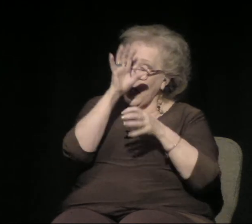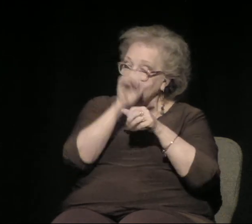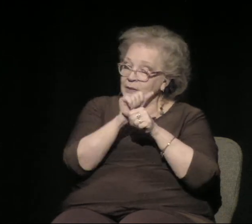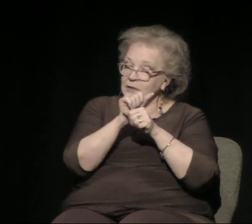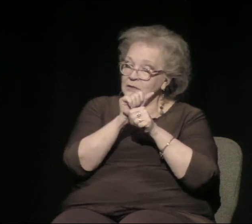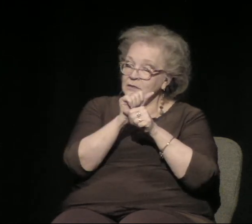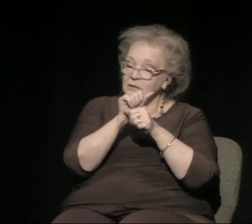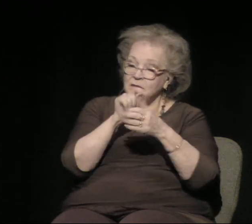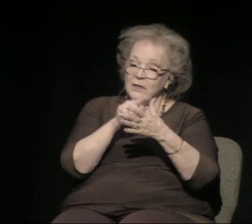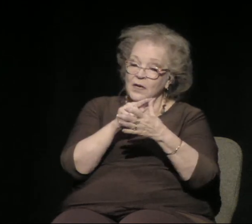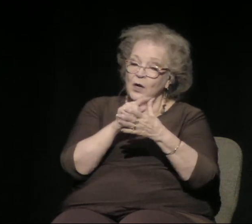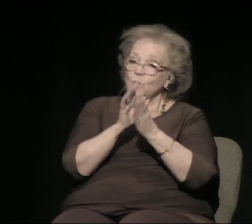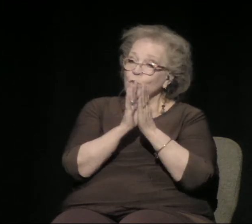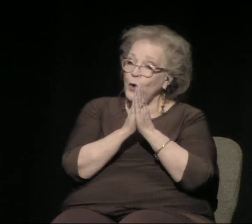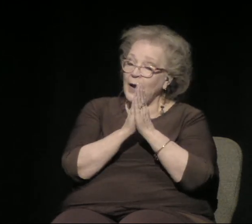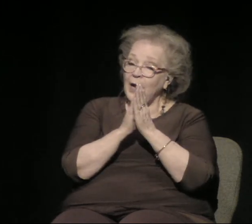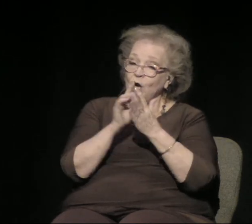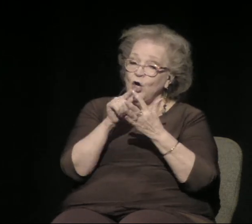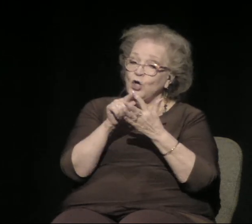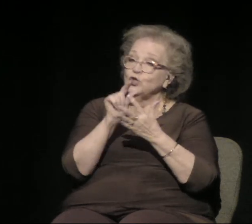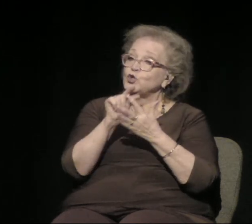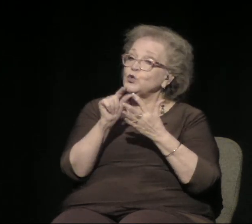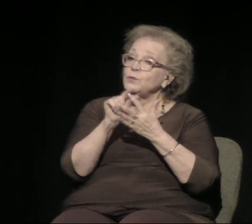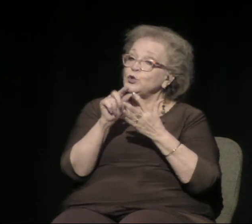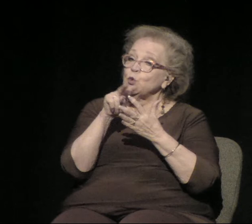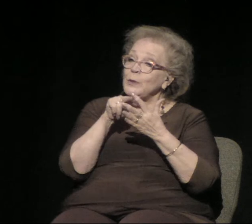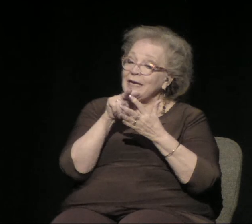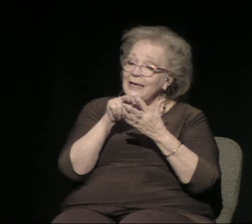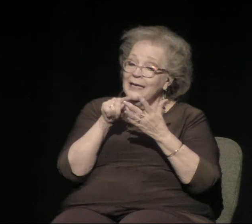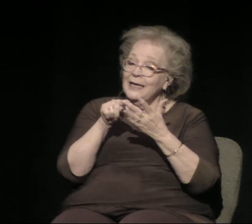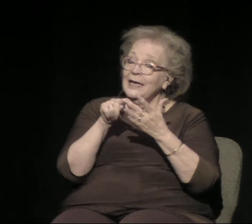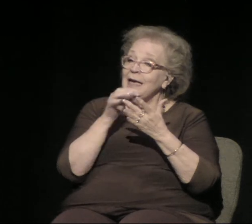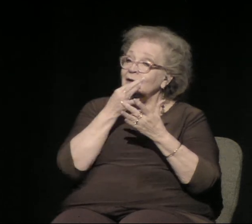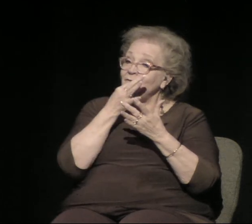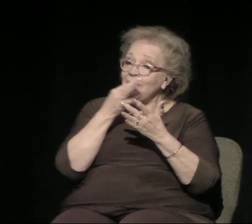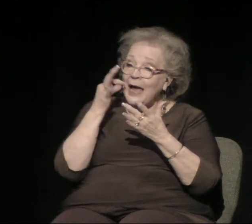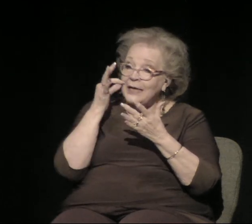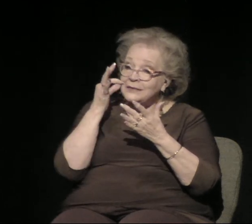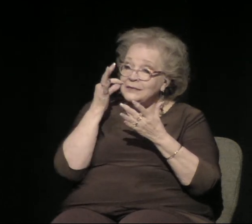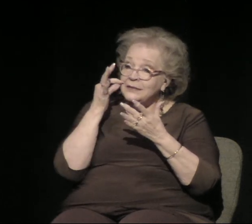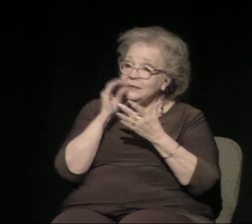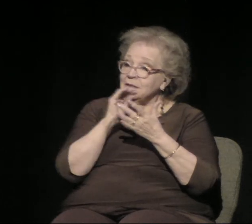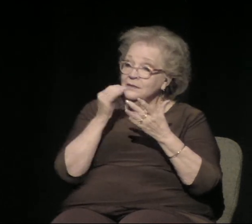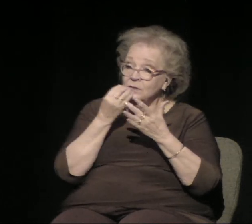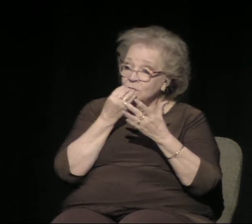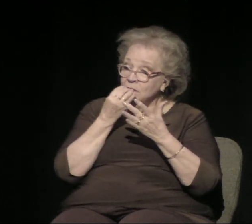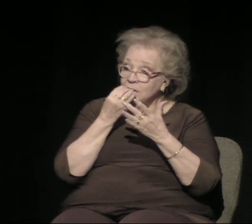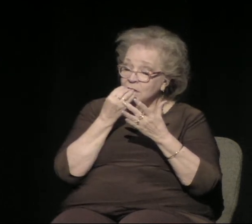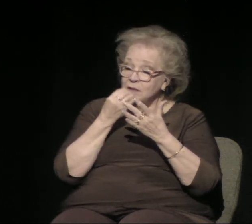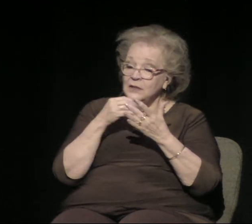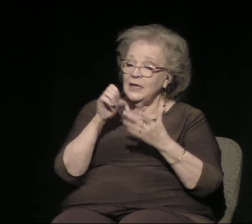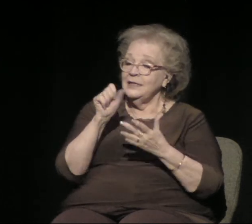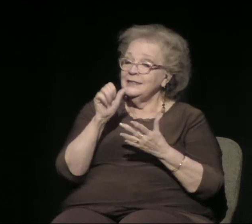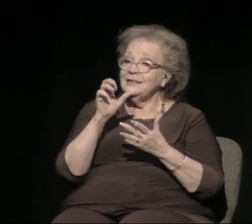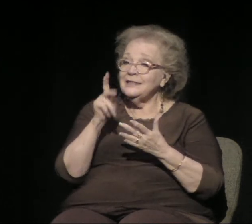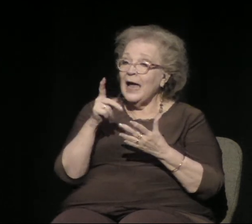Prayer, scripture reading, fasting. And when it refers to being in sackcloth and